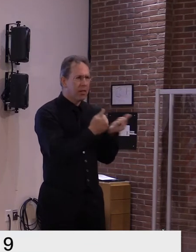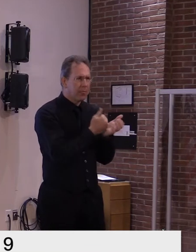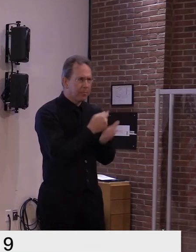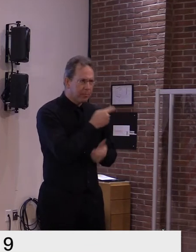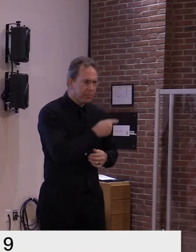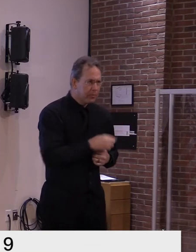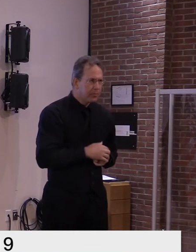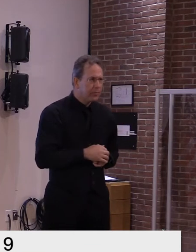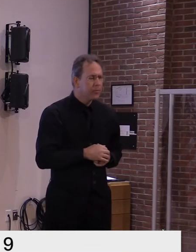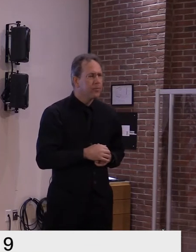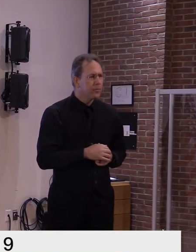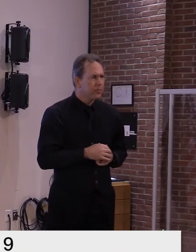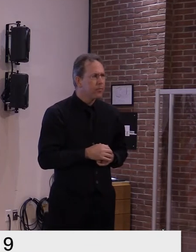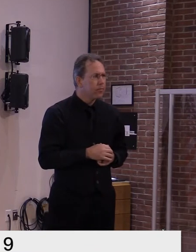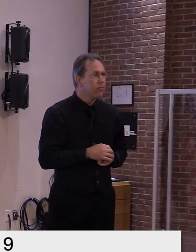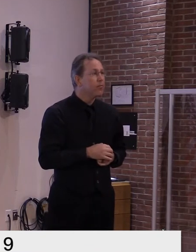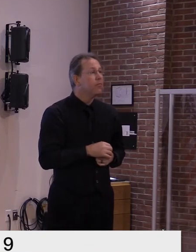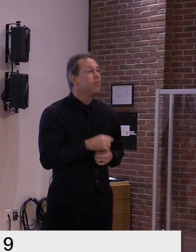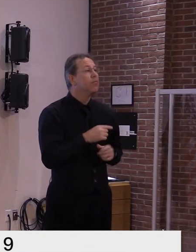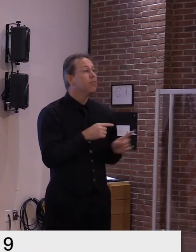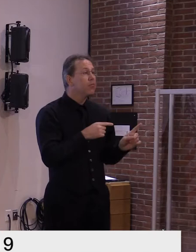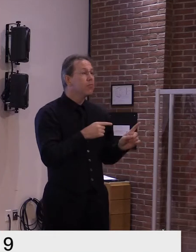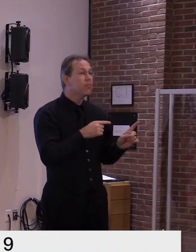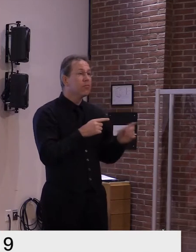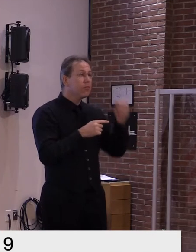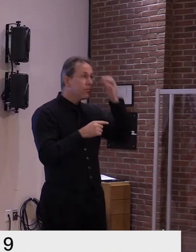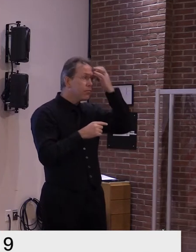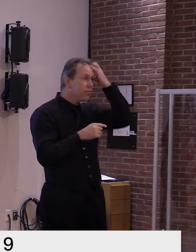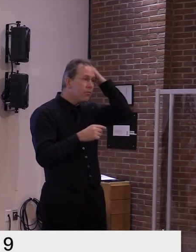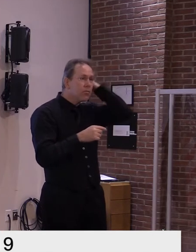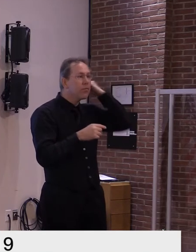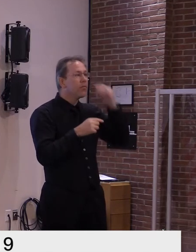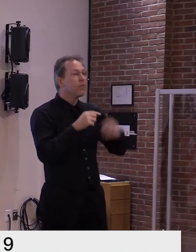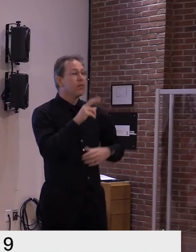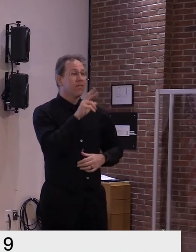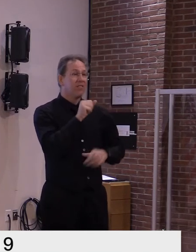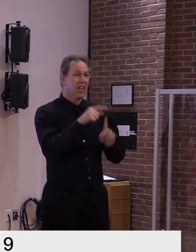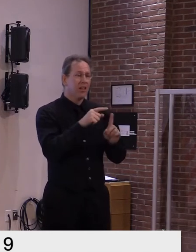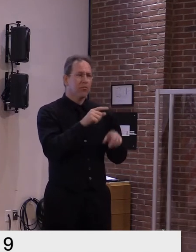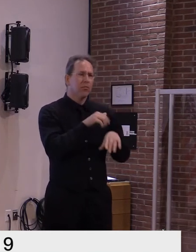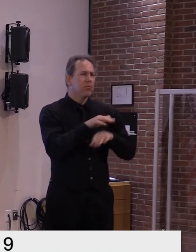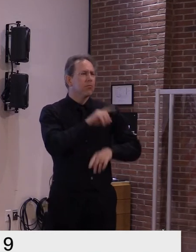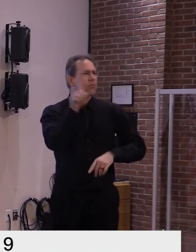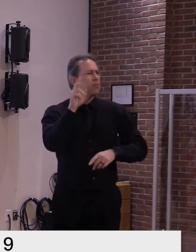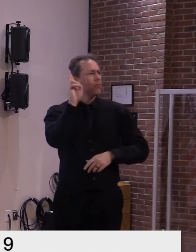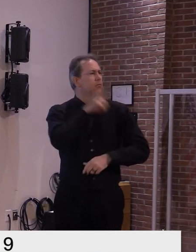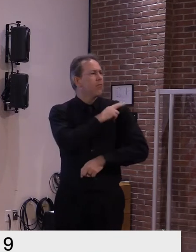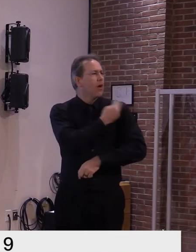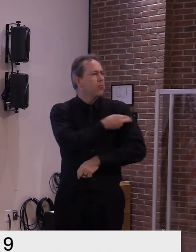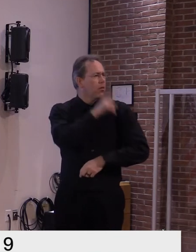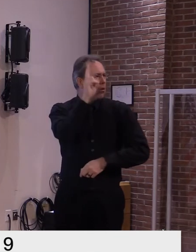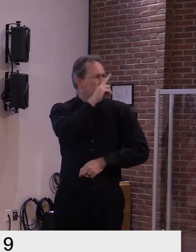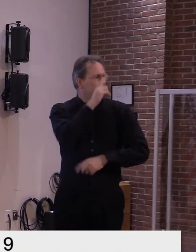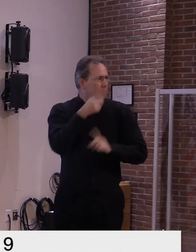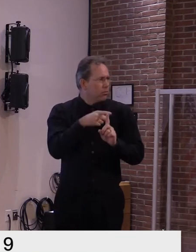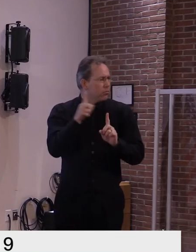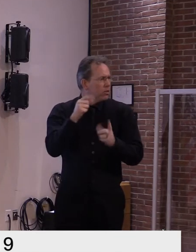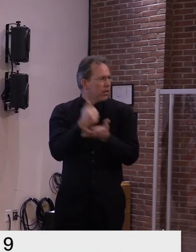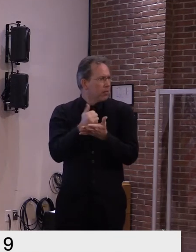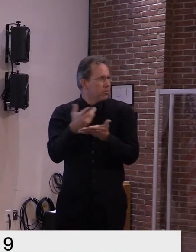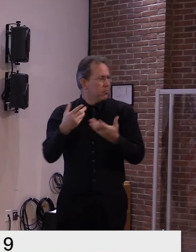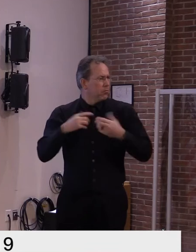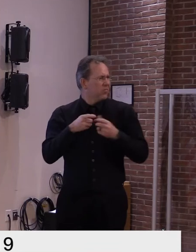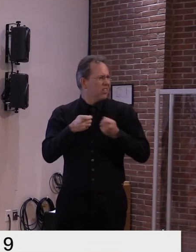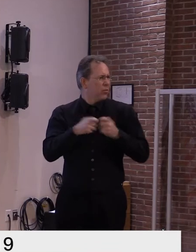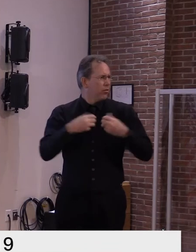3rd, but has been told he will need to wait another 6 months until the fall before he can medically get cleared for a